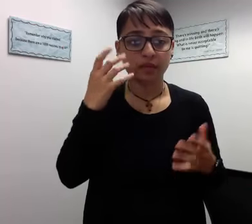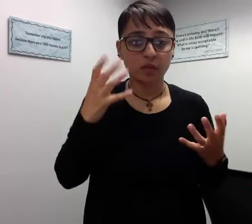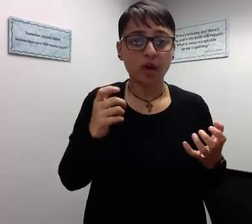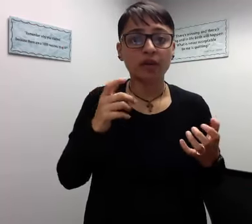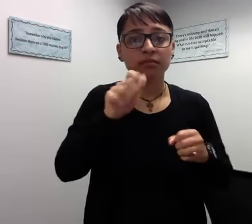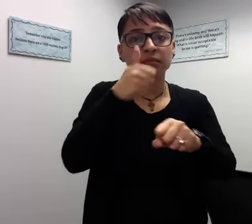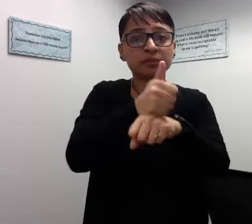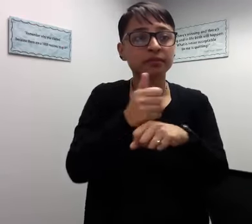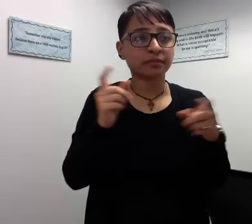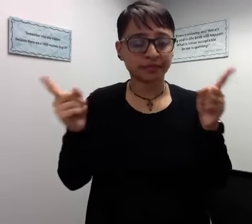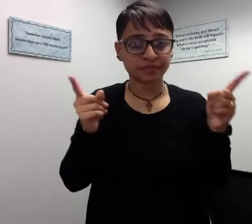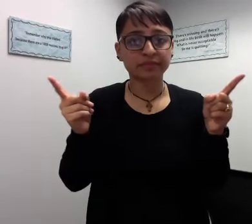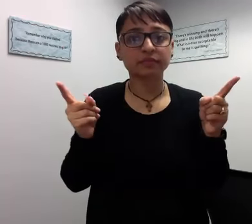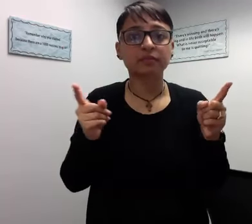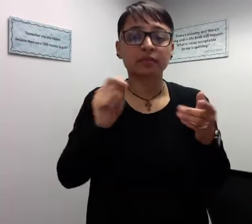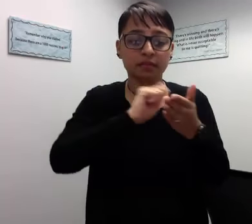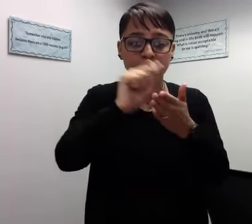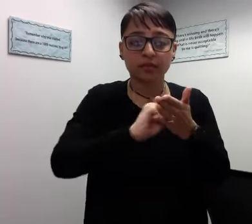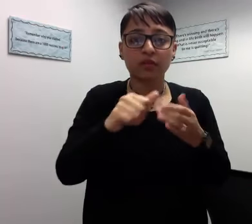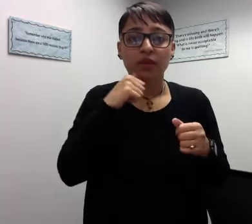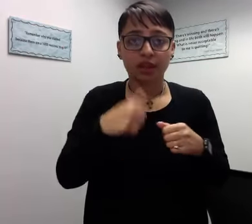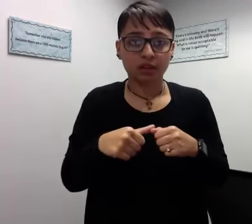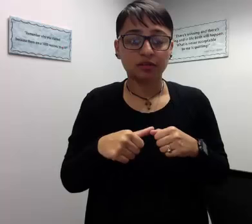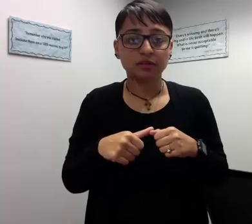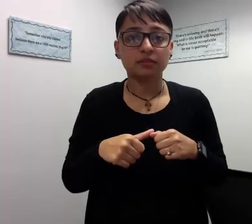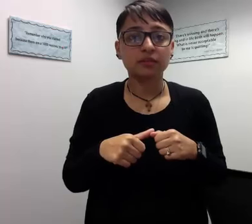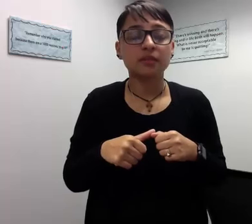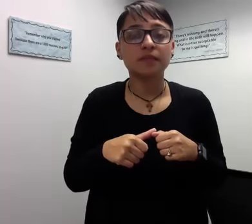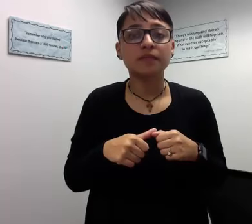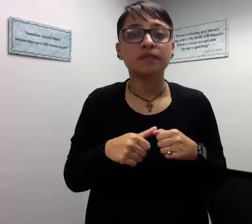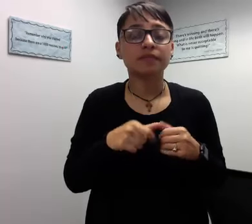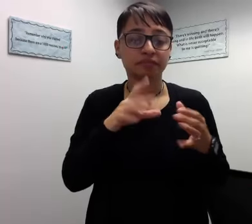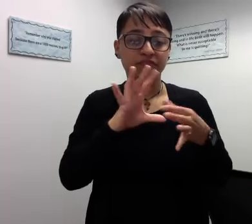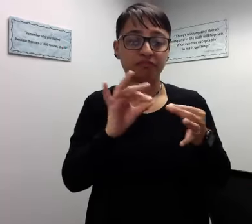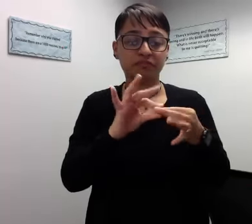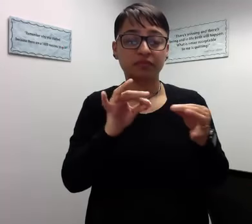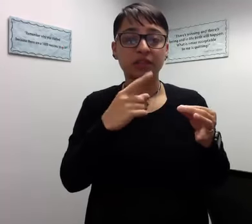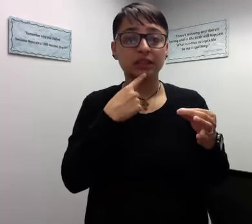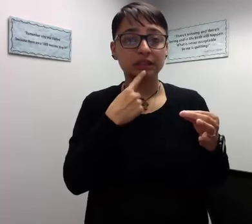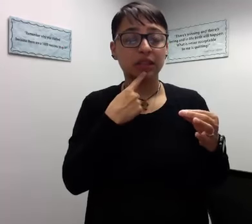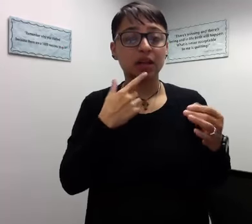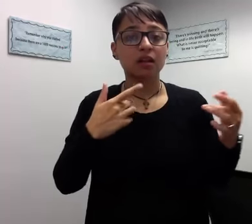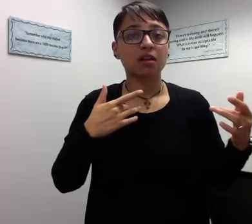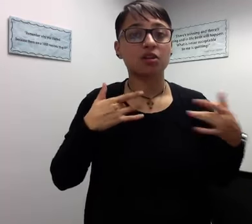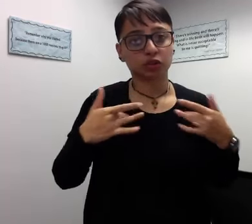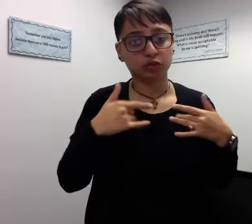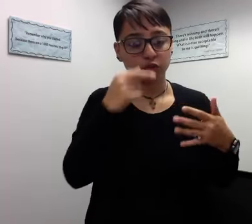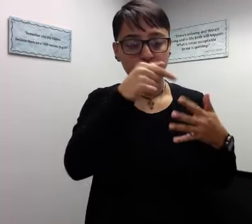child, write a letter stating your concerns and saying, I want to make sure